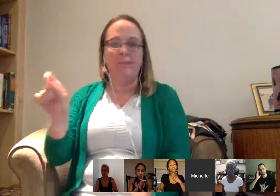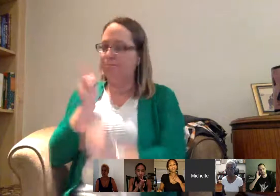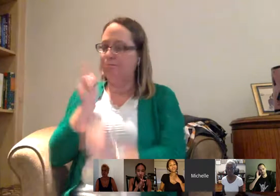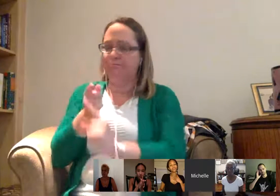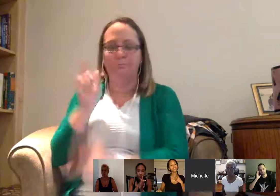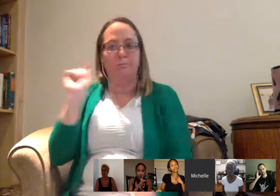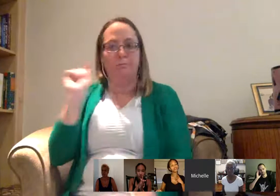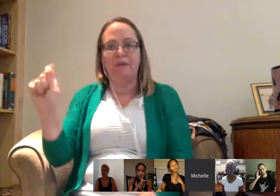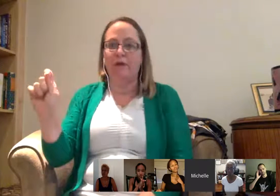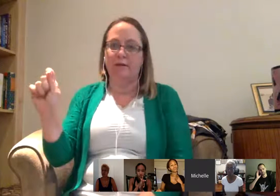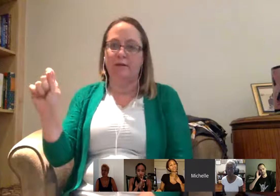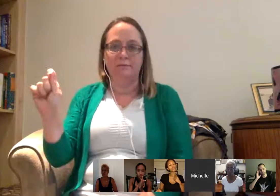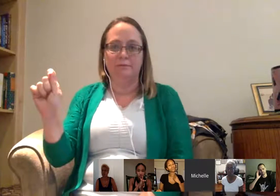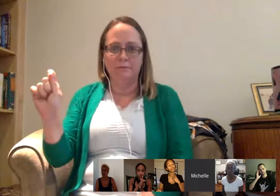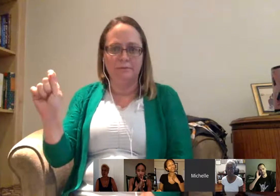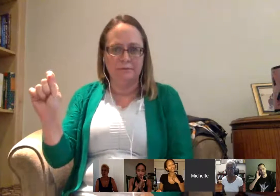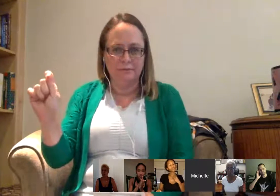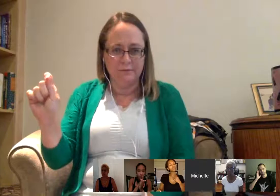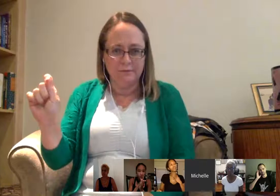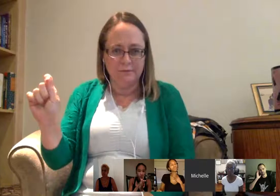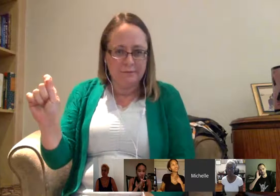Like, period.